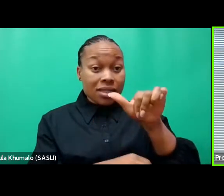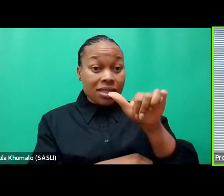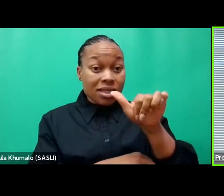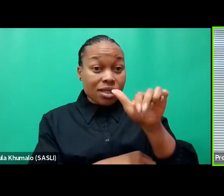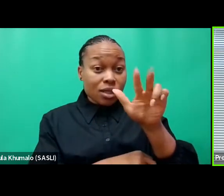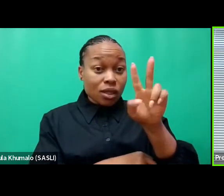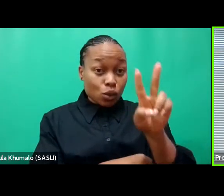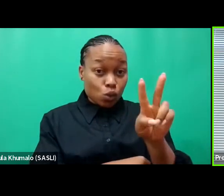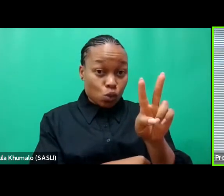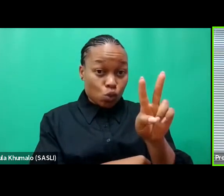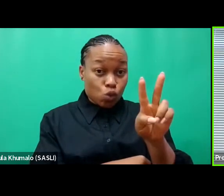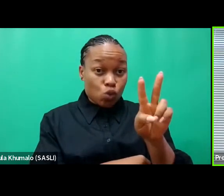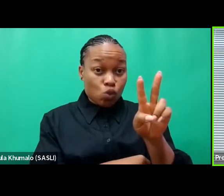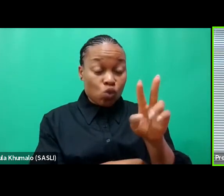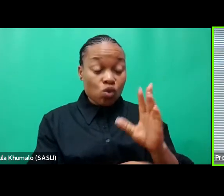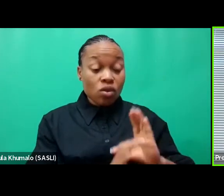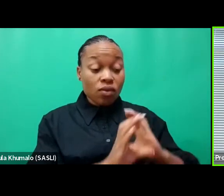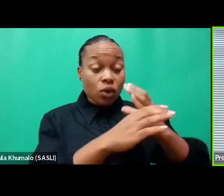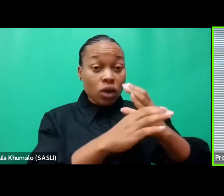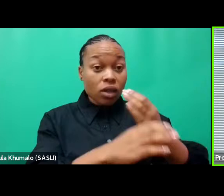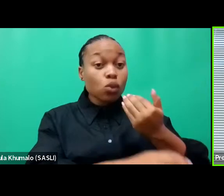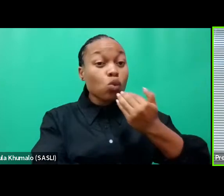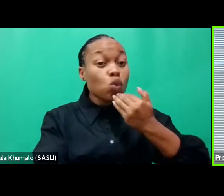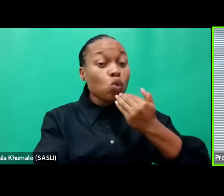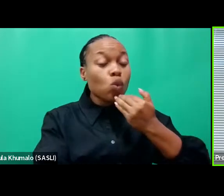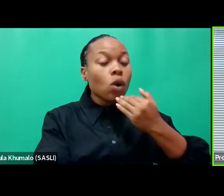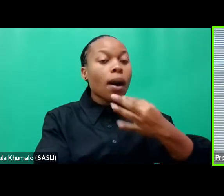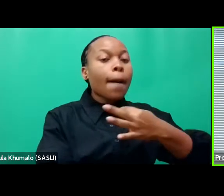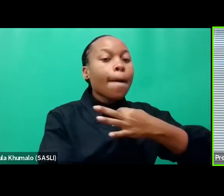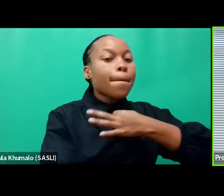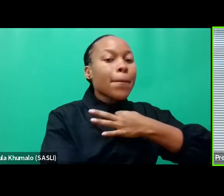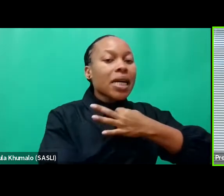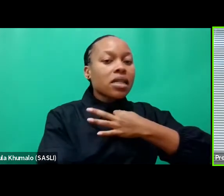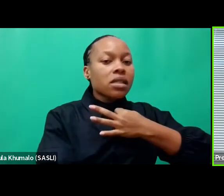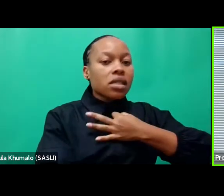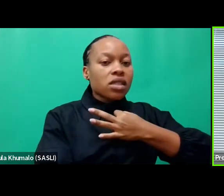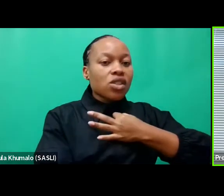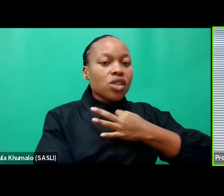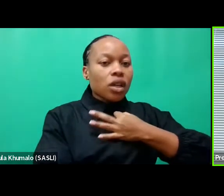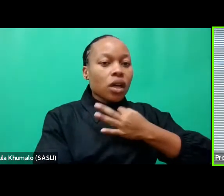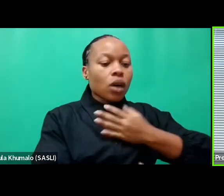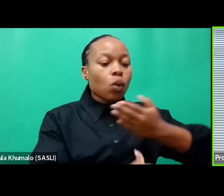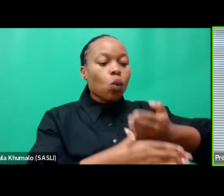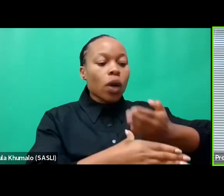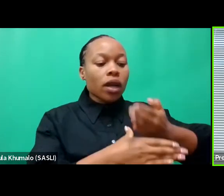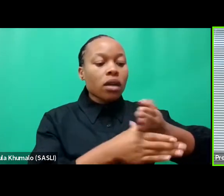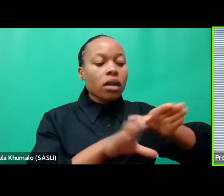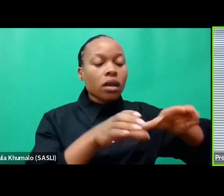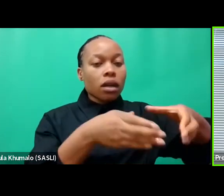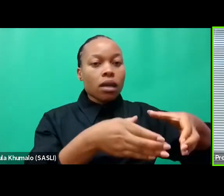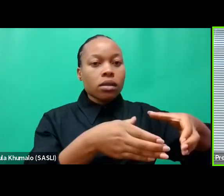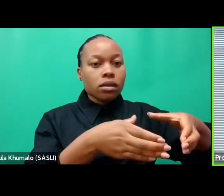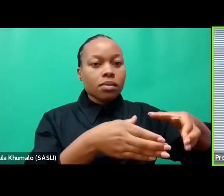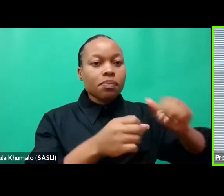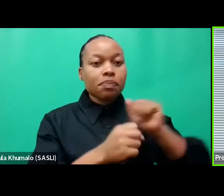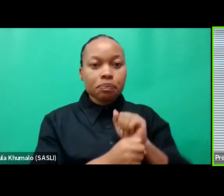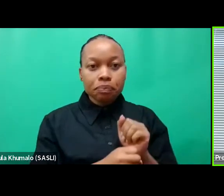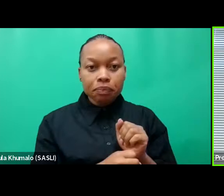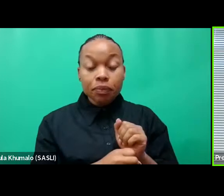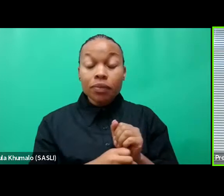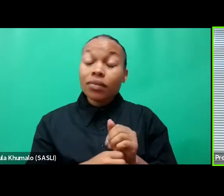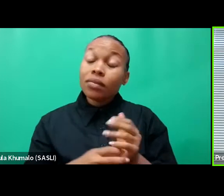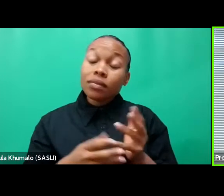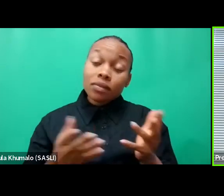about the British working class, education in the working class. And so in 2019,